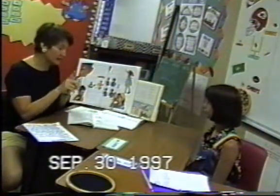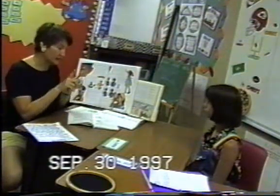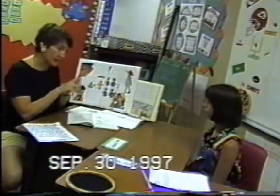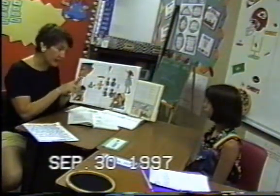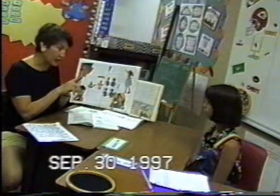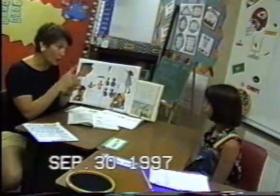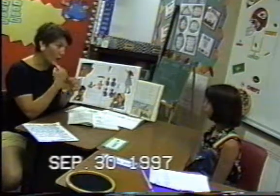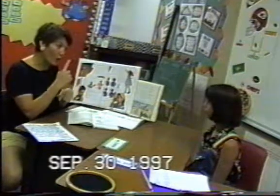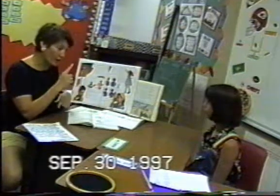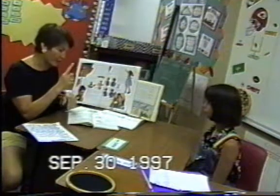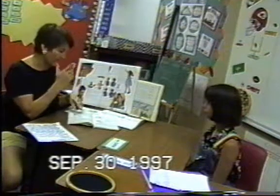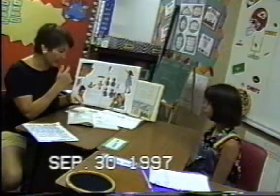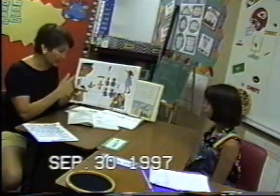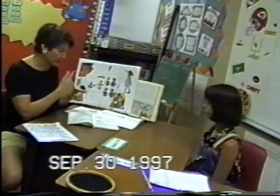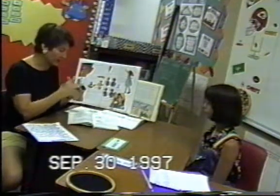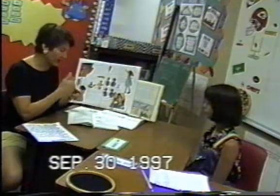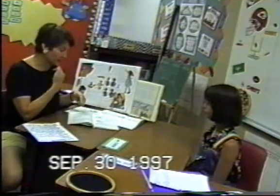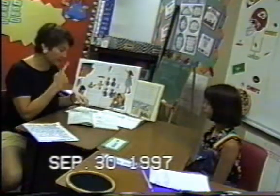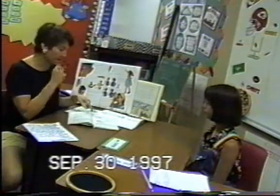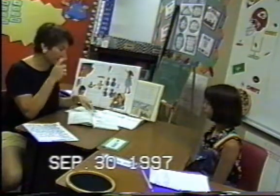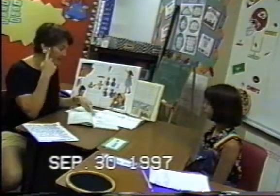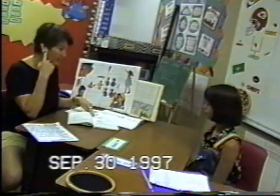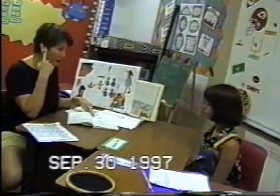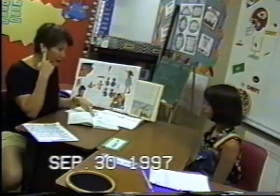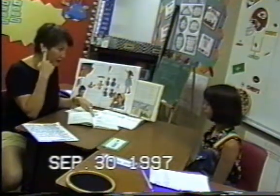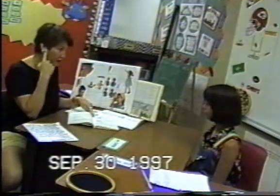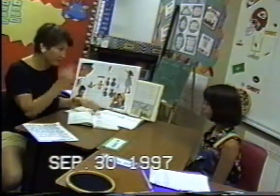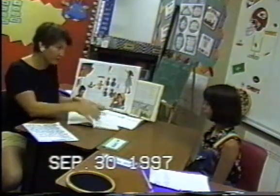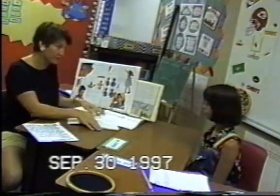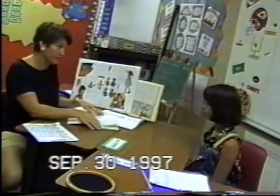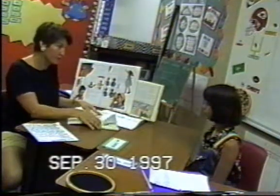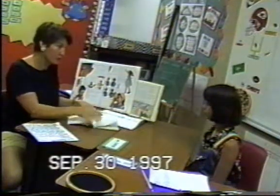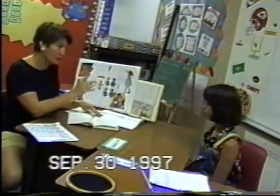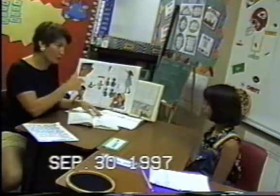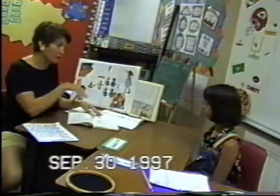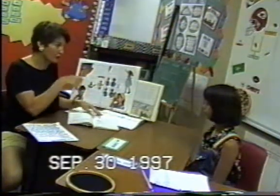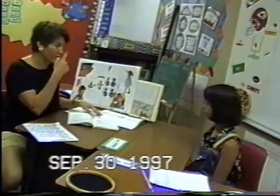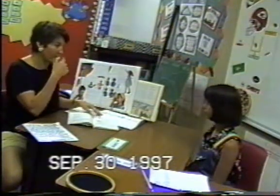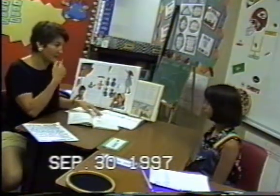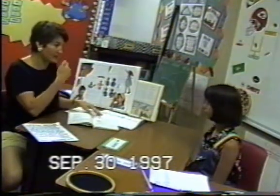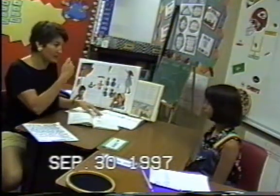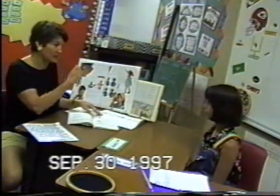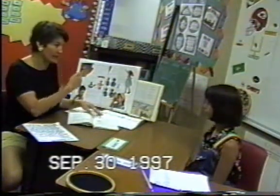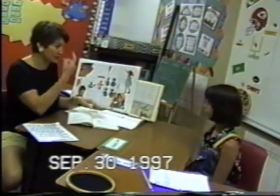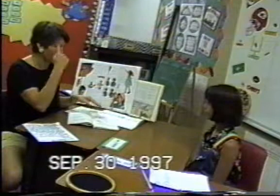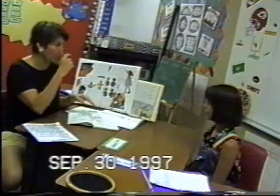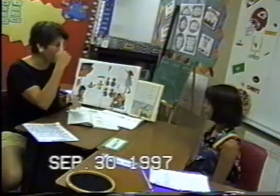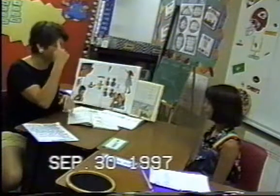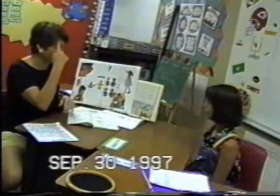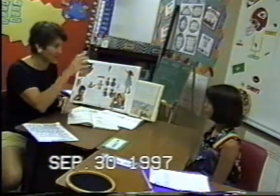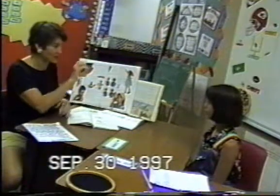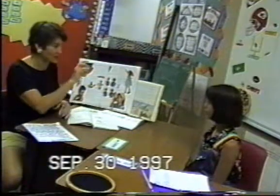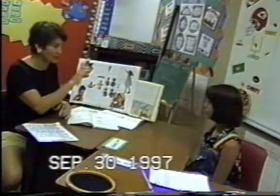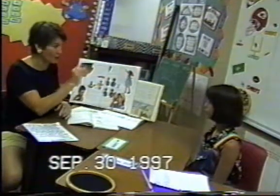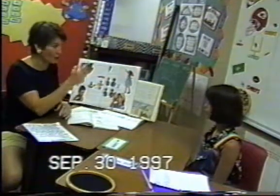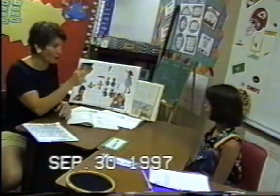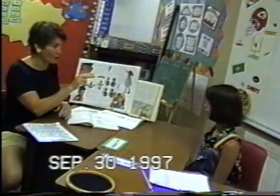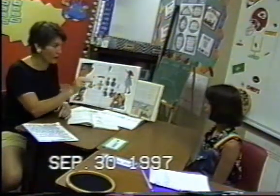the same order, because next is the ear. What do you think is next for a sense